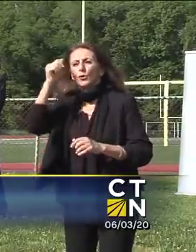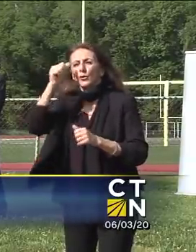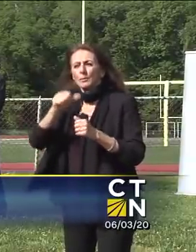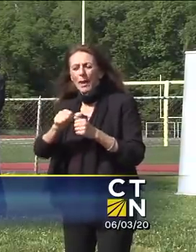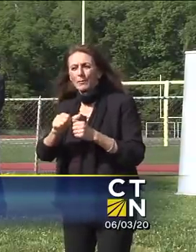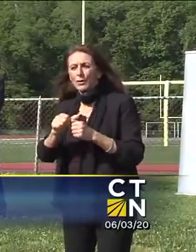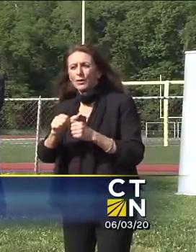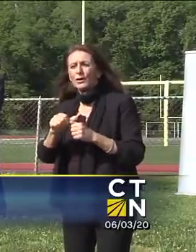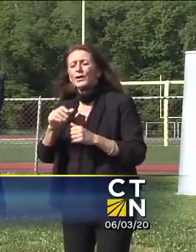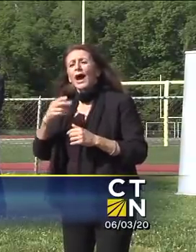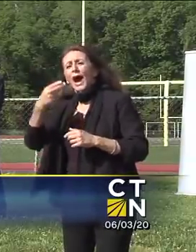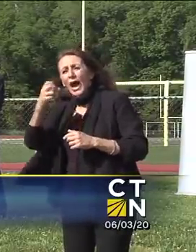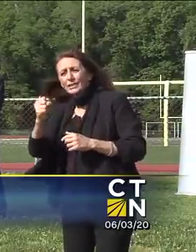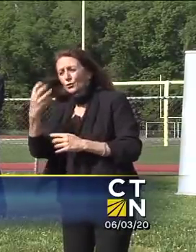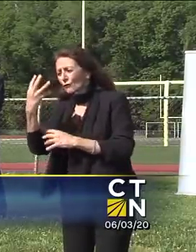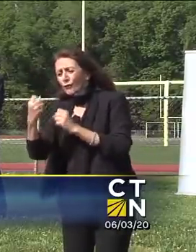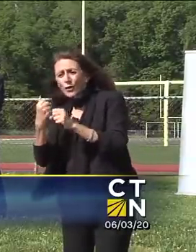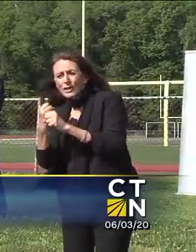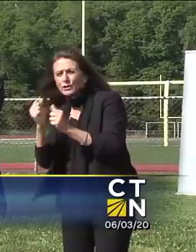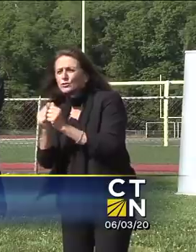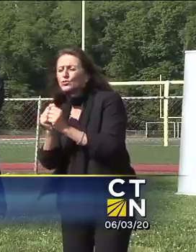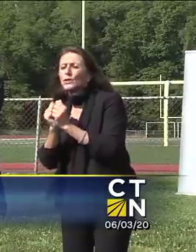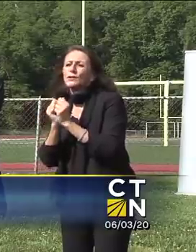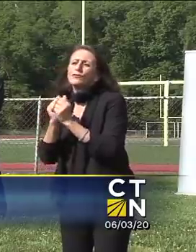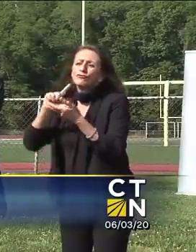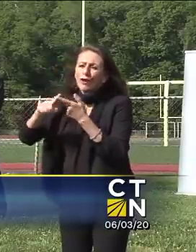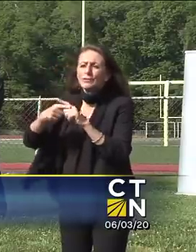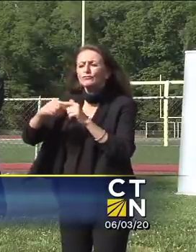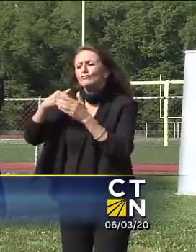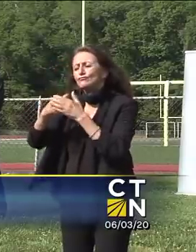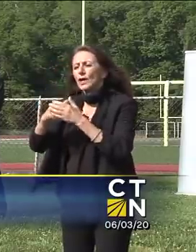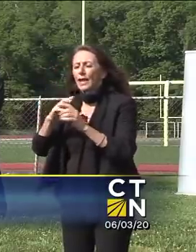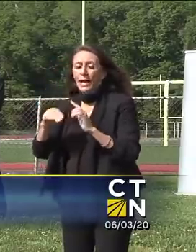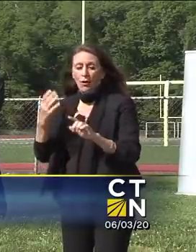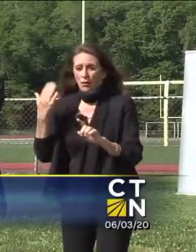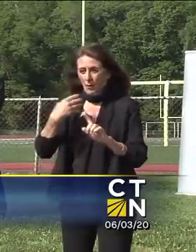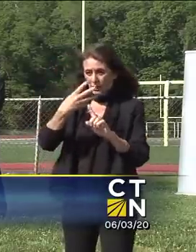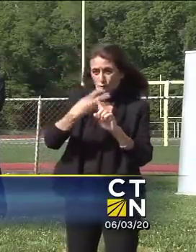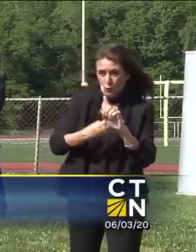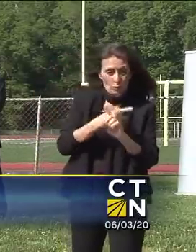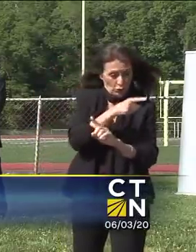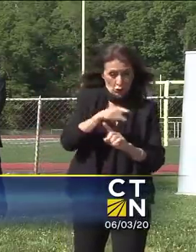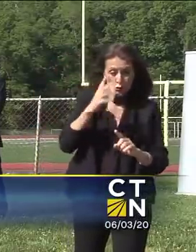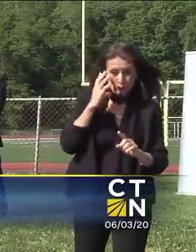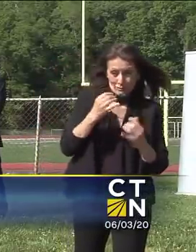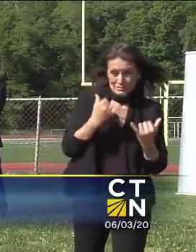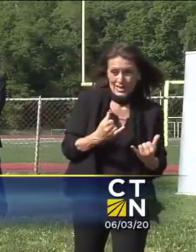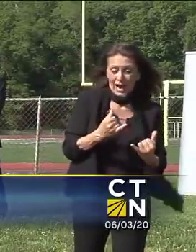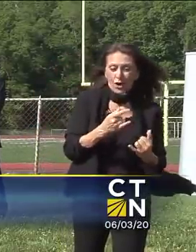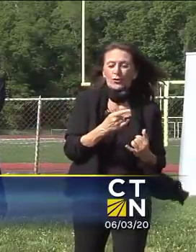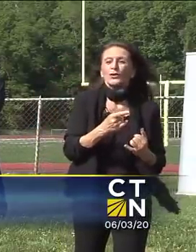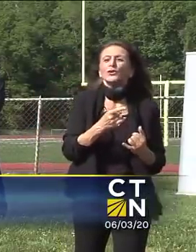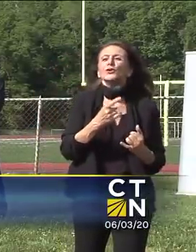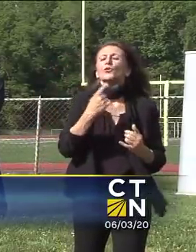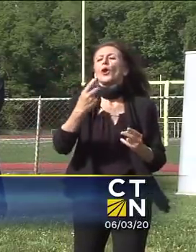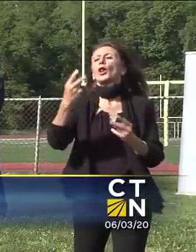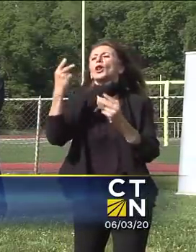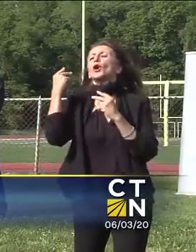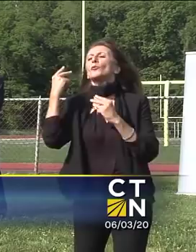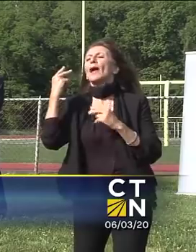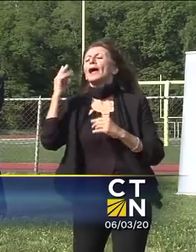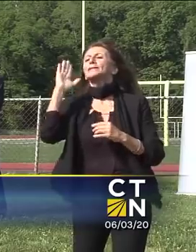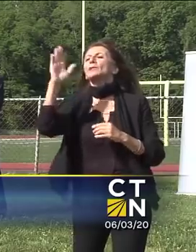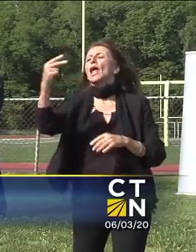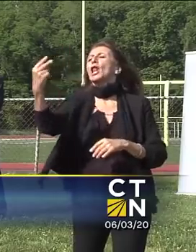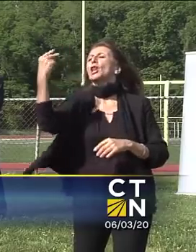some special people that you'll never forget. And believe me, after the last 4 months, you'll never forget. You'll be coming up back here and remembering the good,